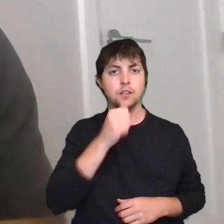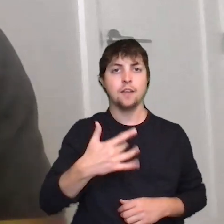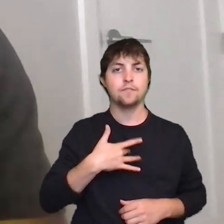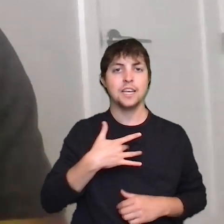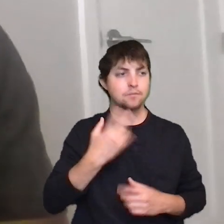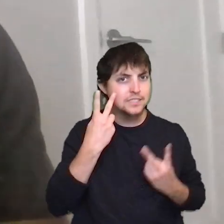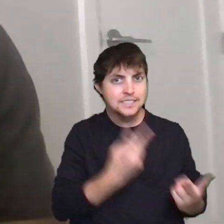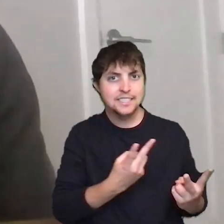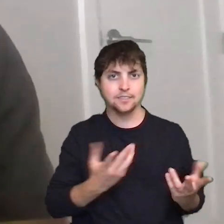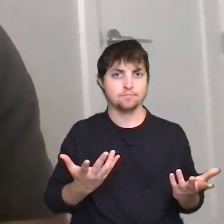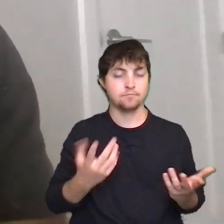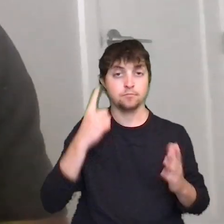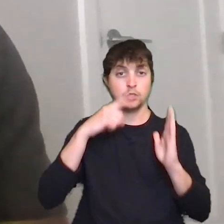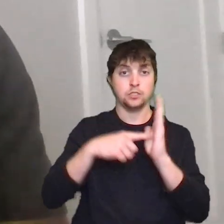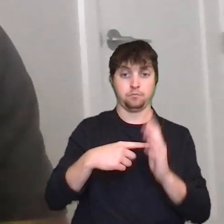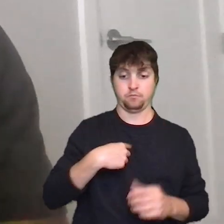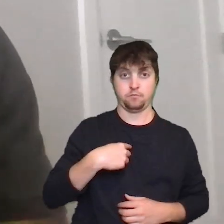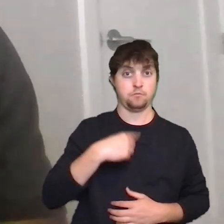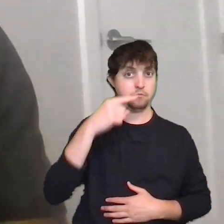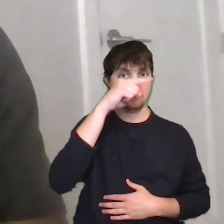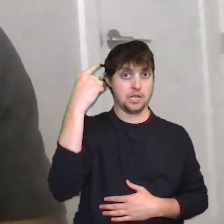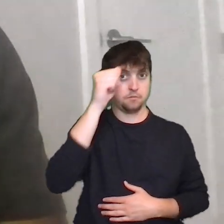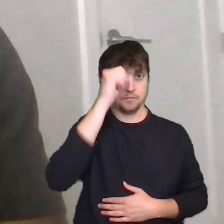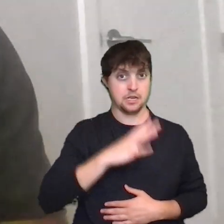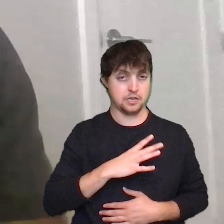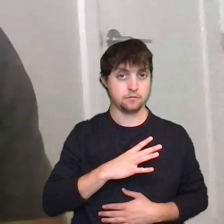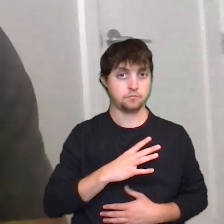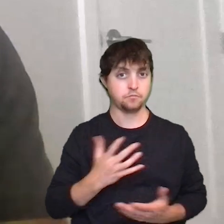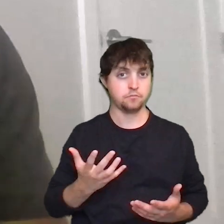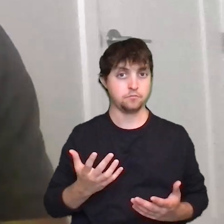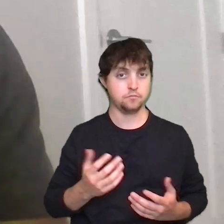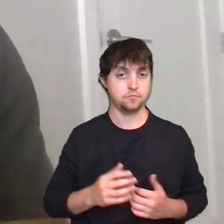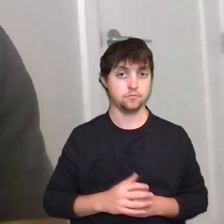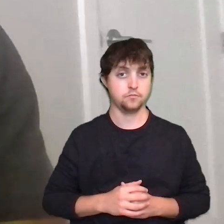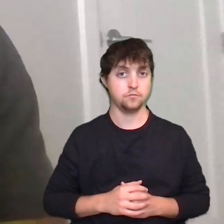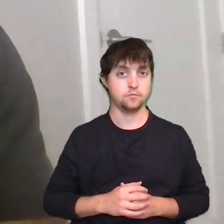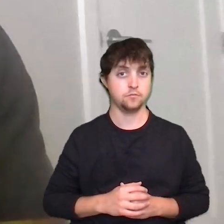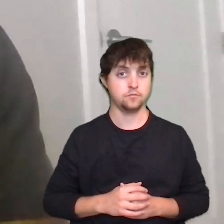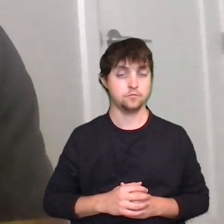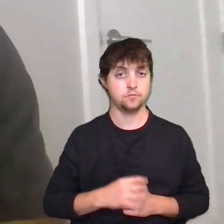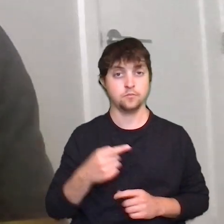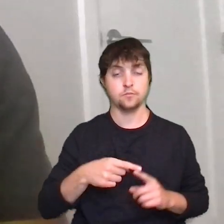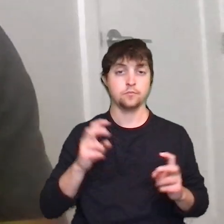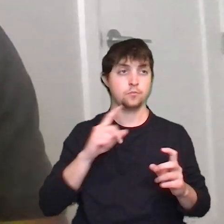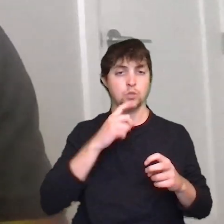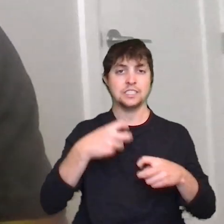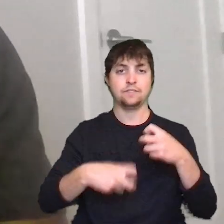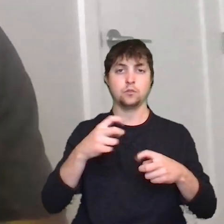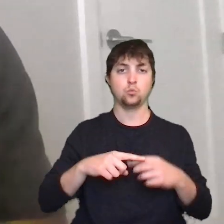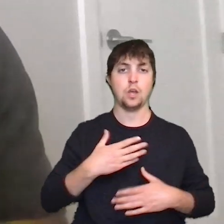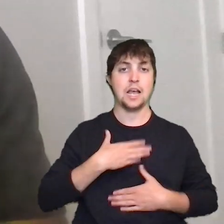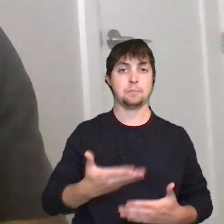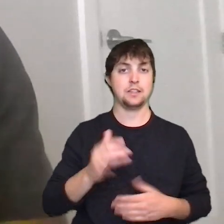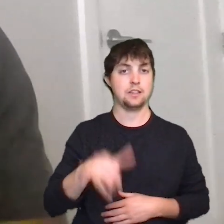being seen. For example, me as a Black man, it's difficult